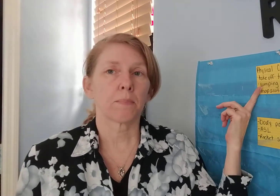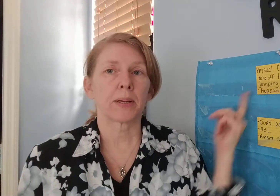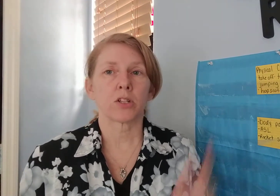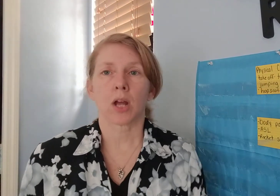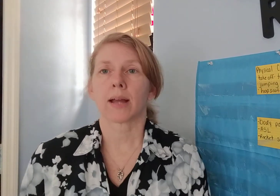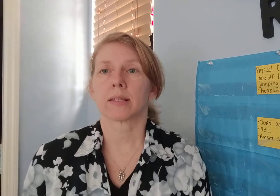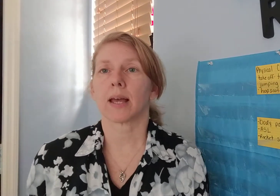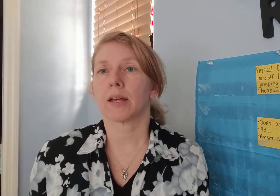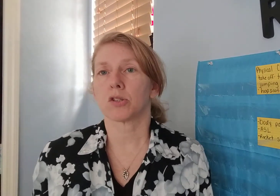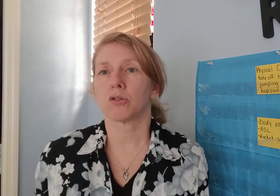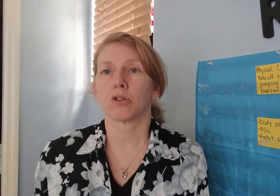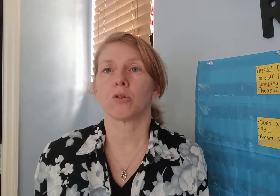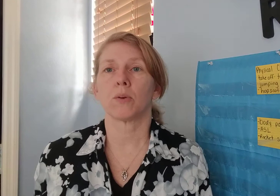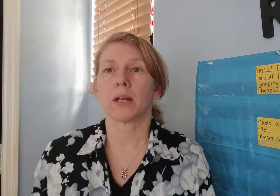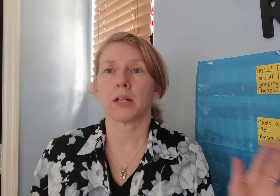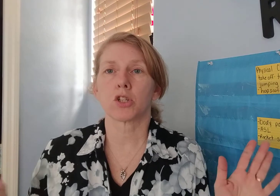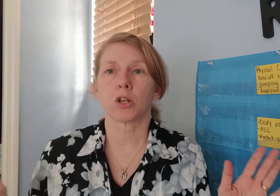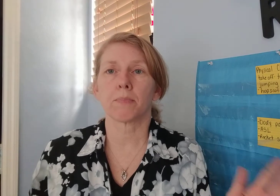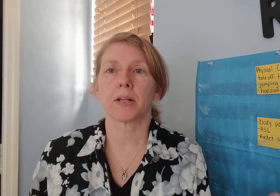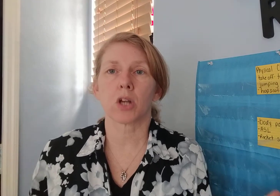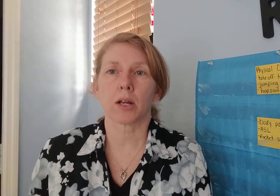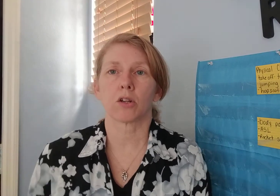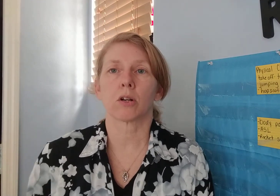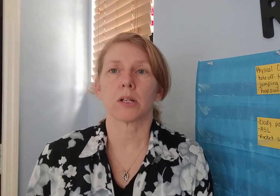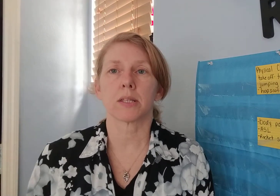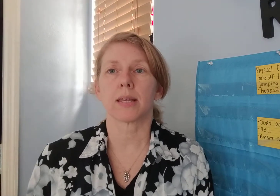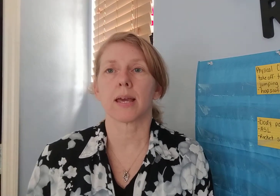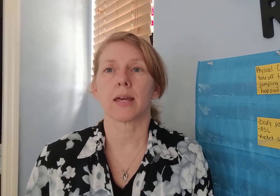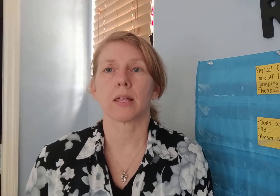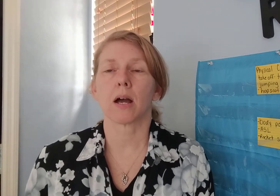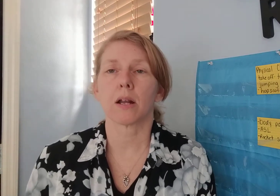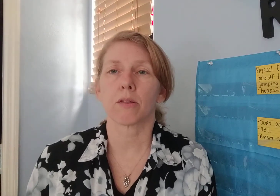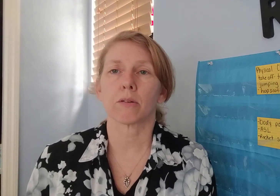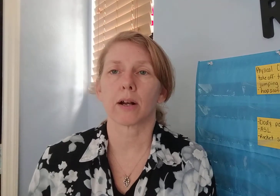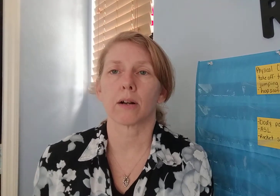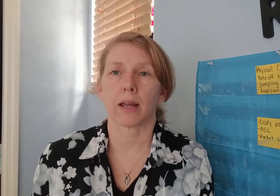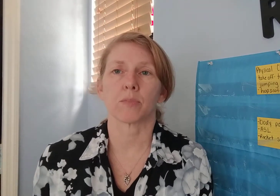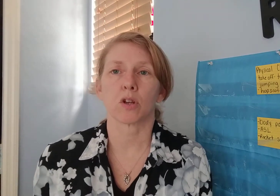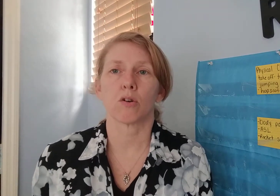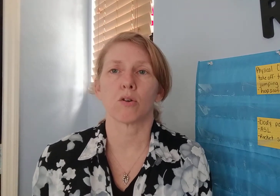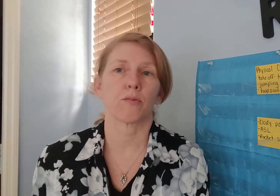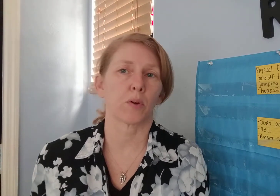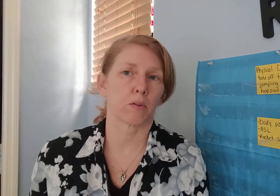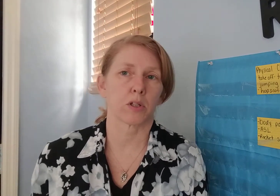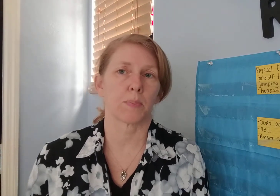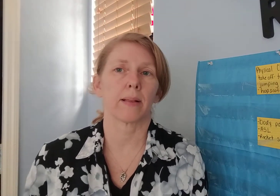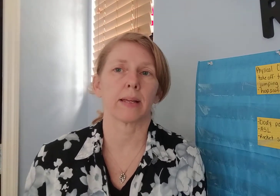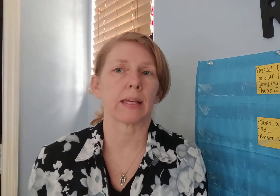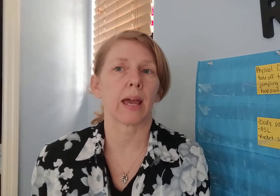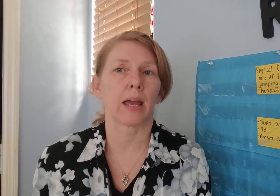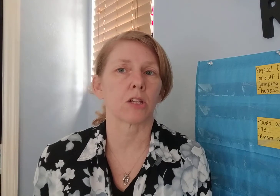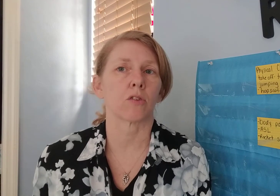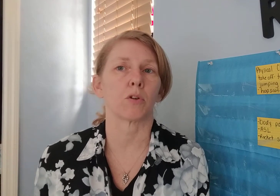Jumping jacks. As you do each jumping jack, you're going to say another letter name. So if we were spelling cage, it would